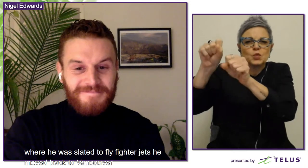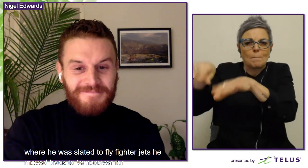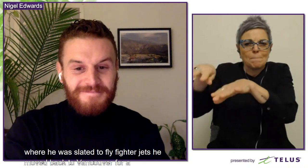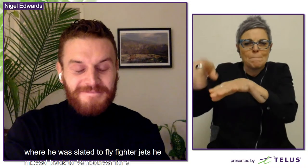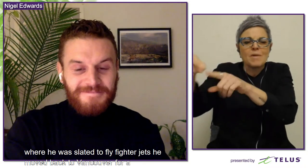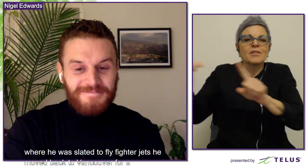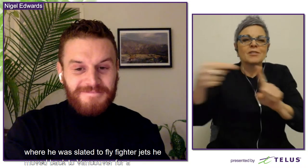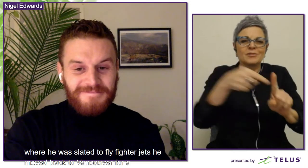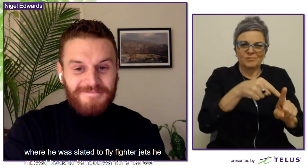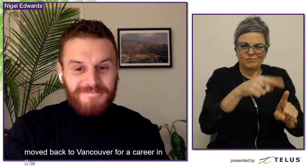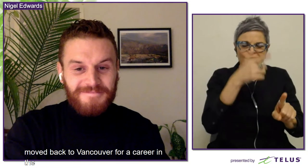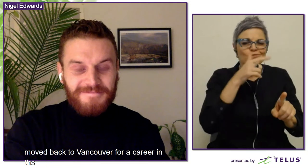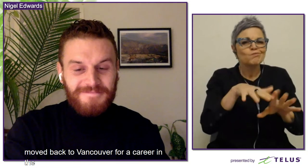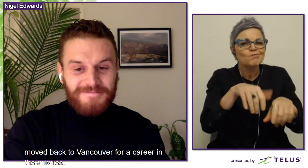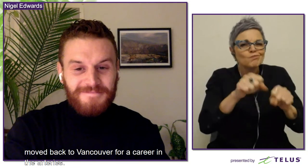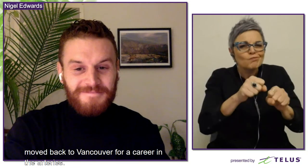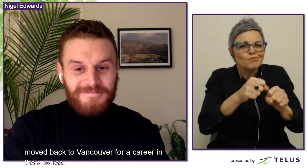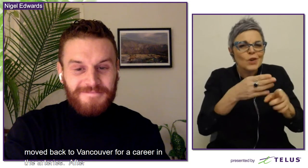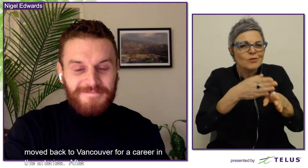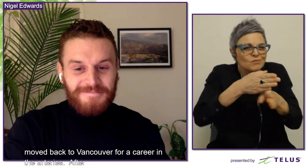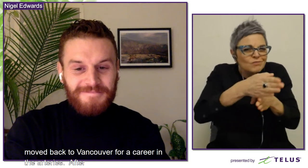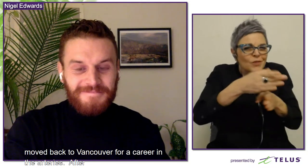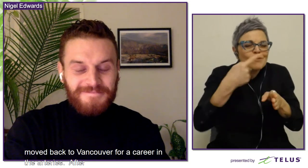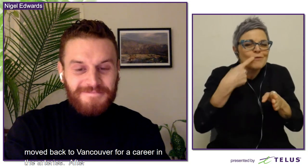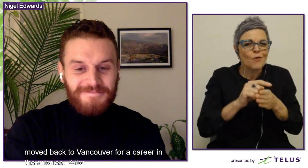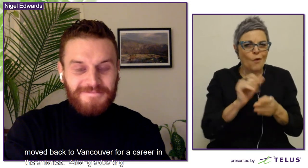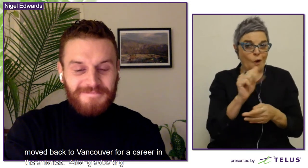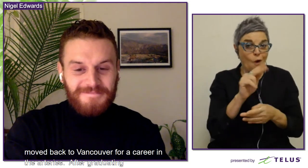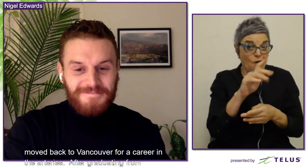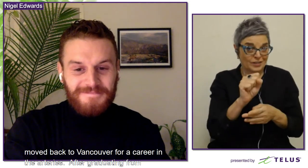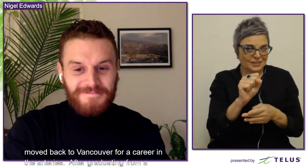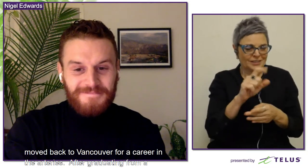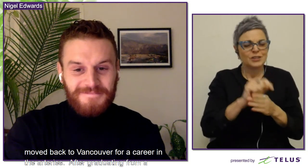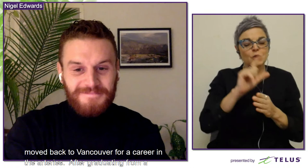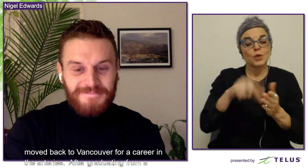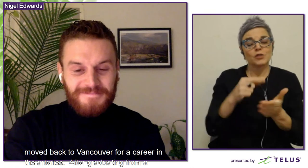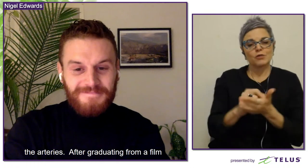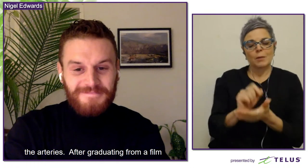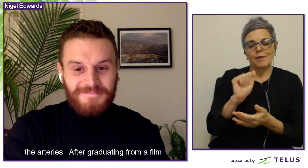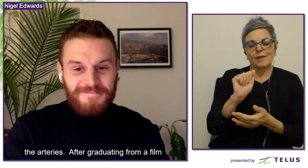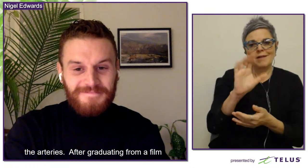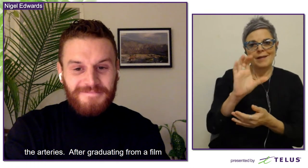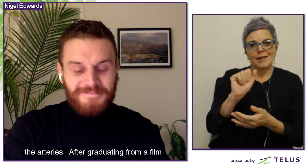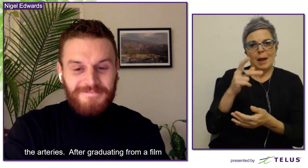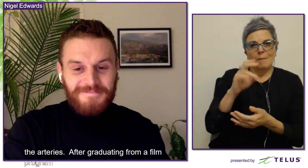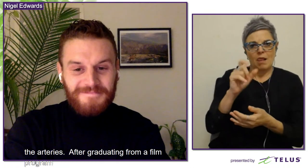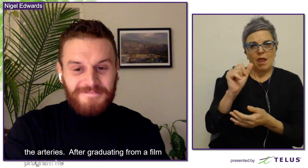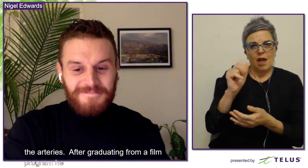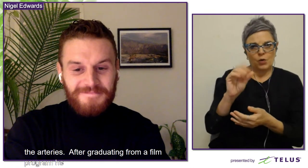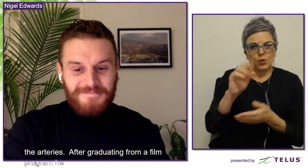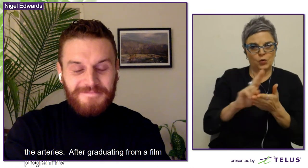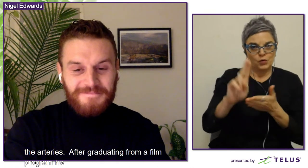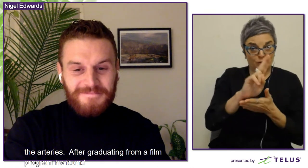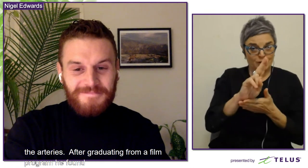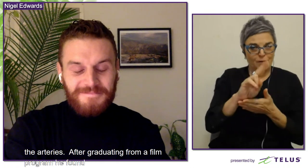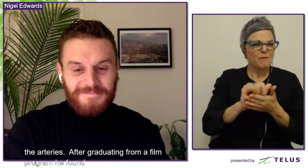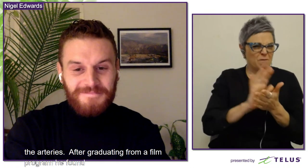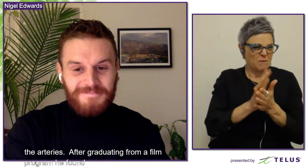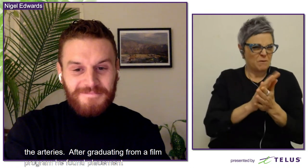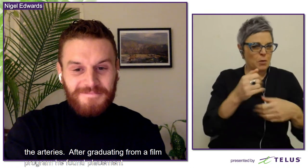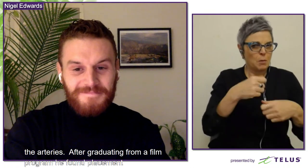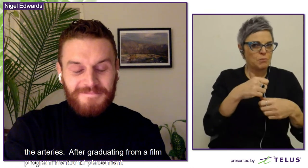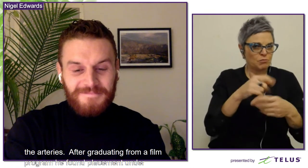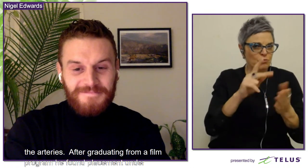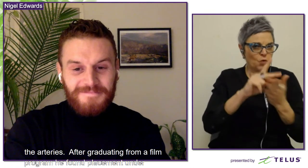graduating from Capilano University's film program, Nigel found placement working under veteran television producers on